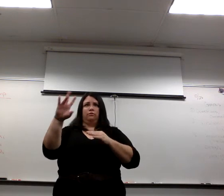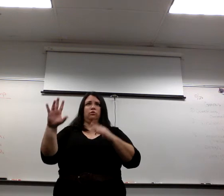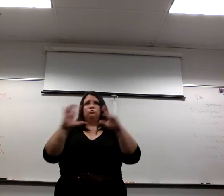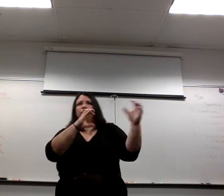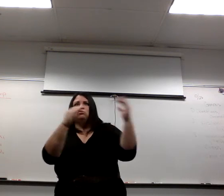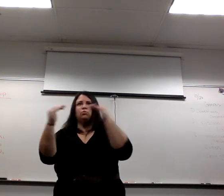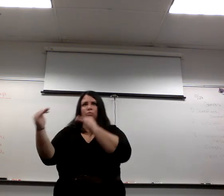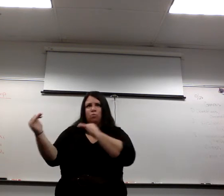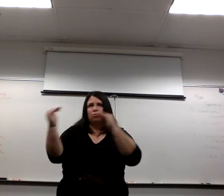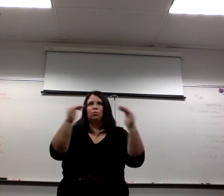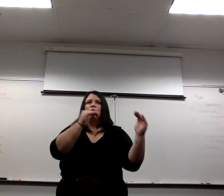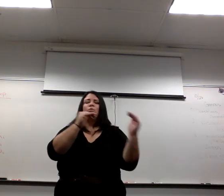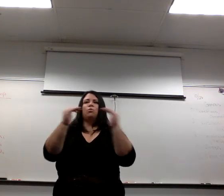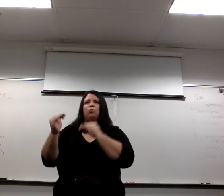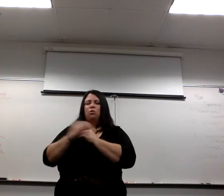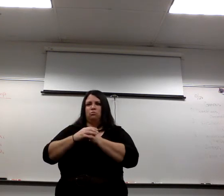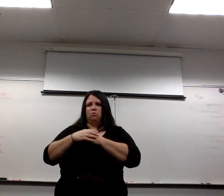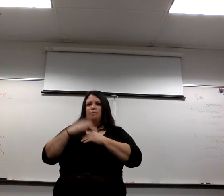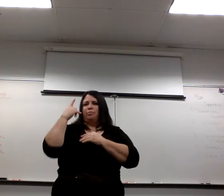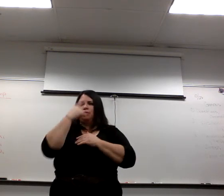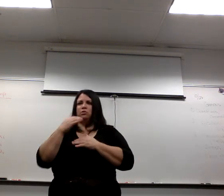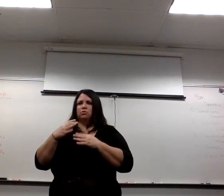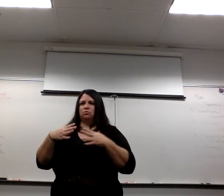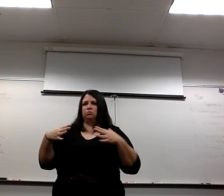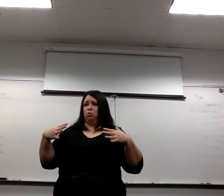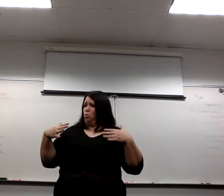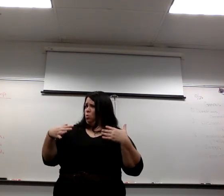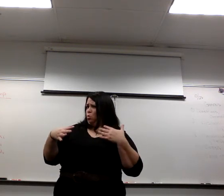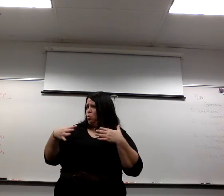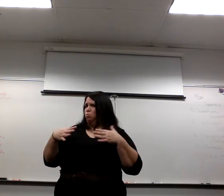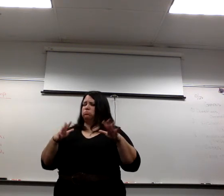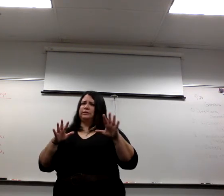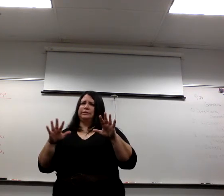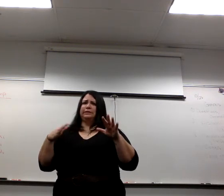Because there's this like spooky, kind of scary feel that they have.